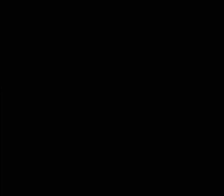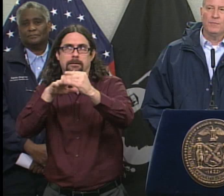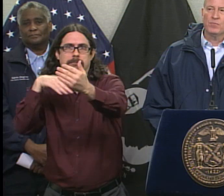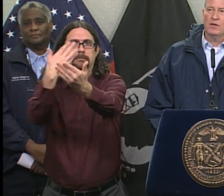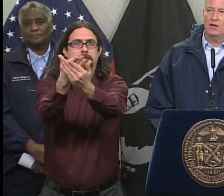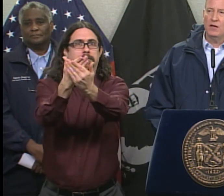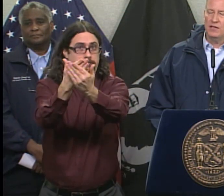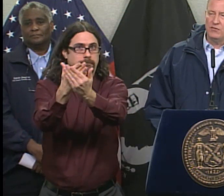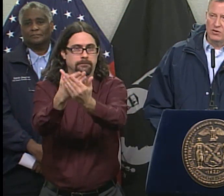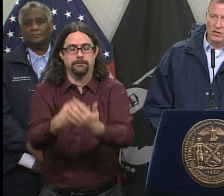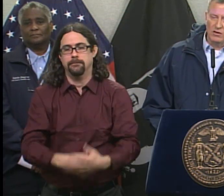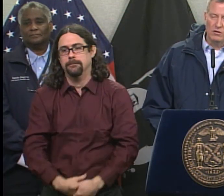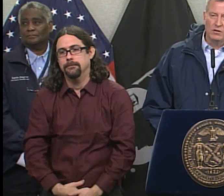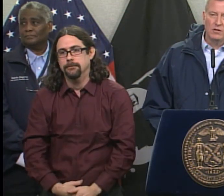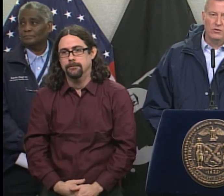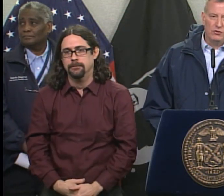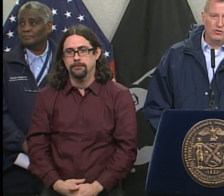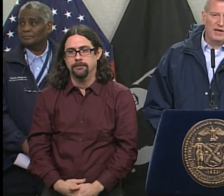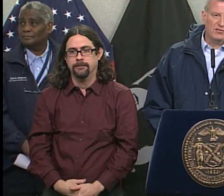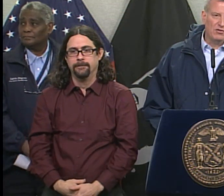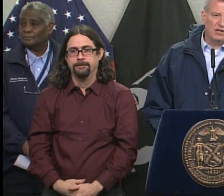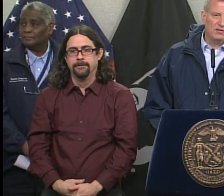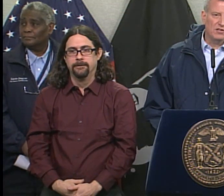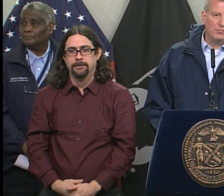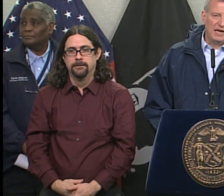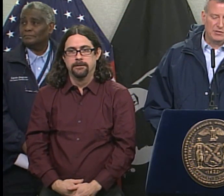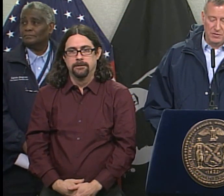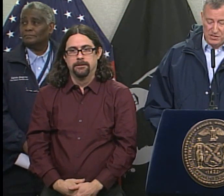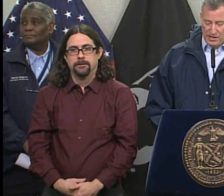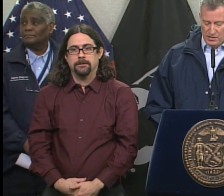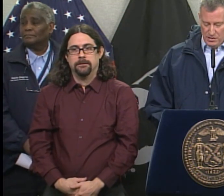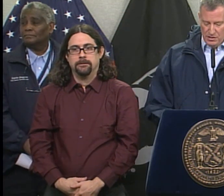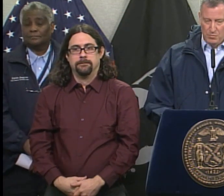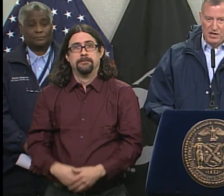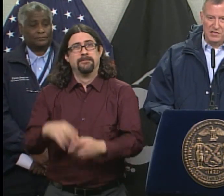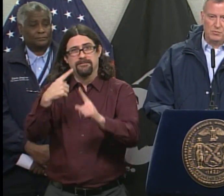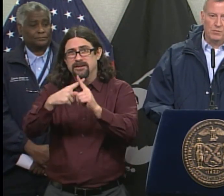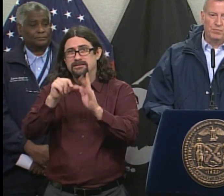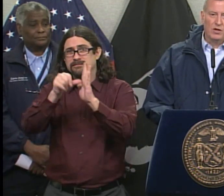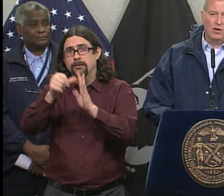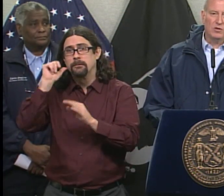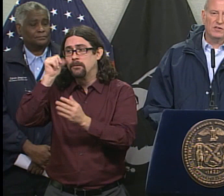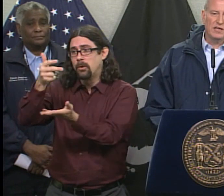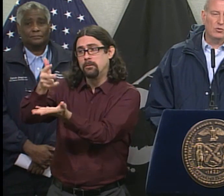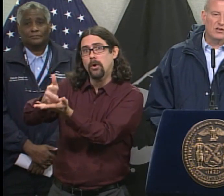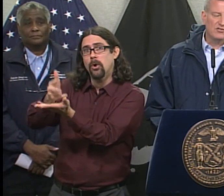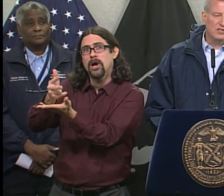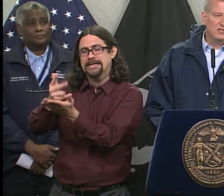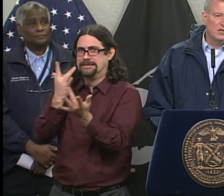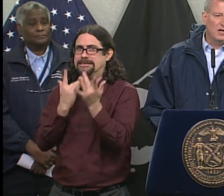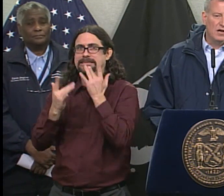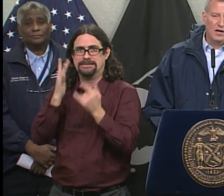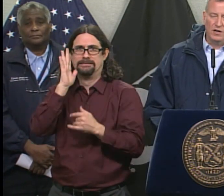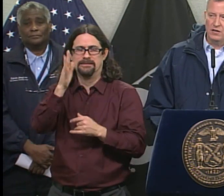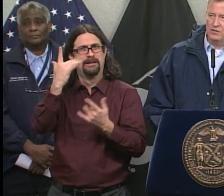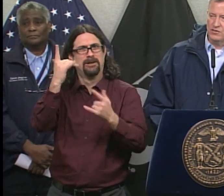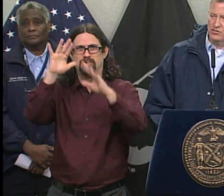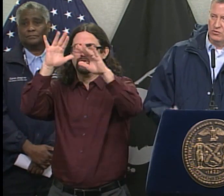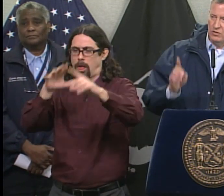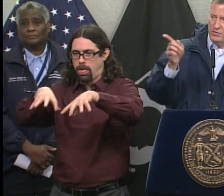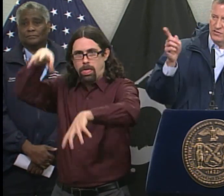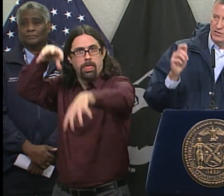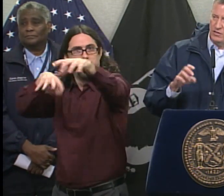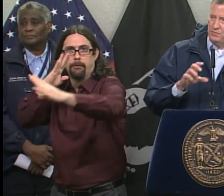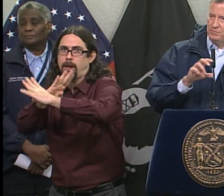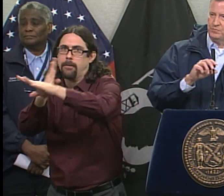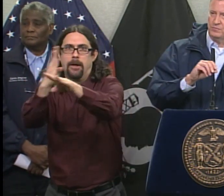Monday, leave earlier, use mass transit to the maximum extent possible. All right, we're going to take questions on the